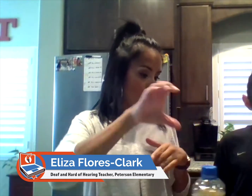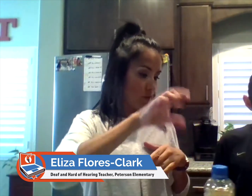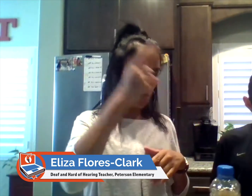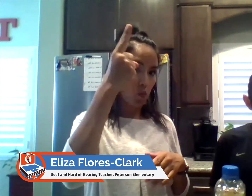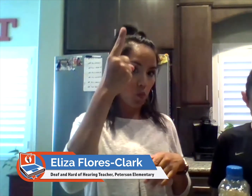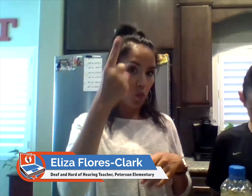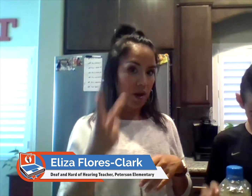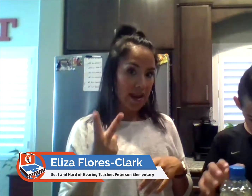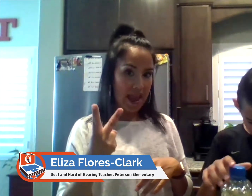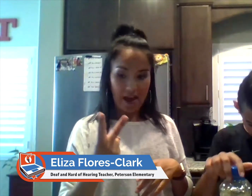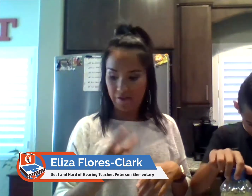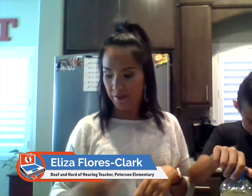me 1/2.